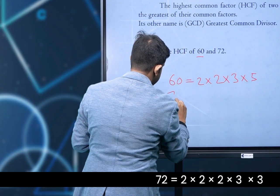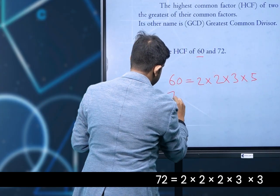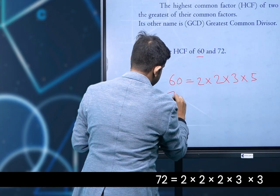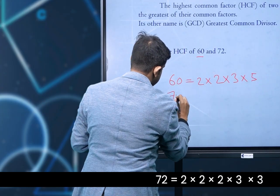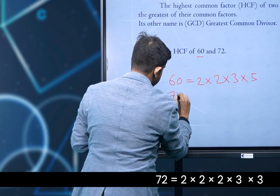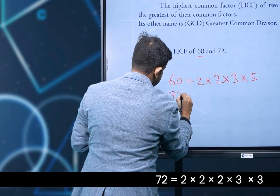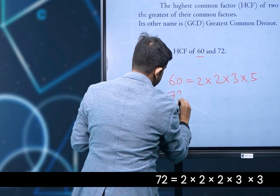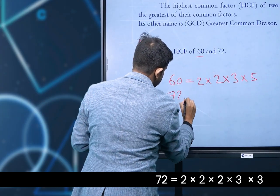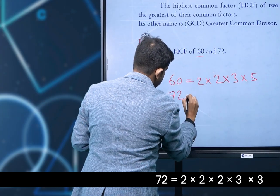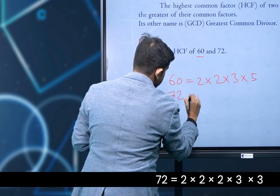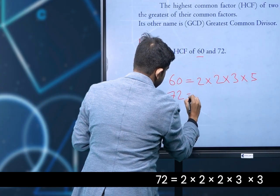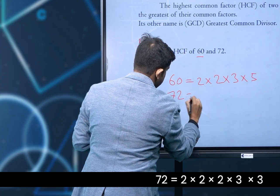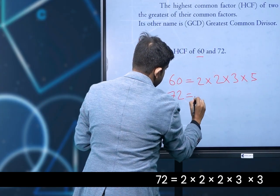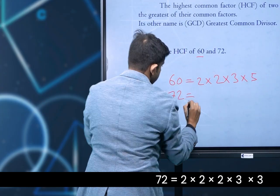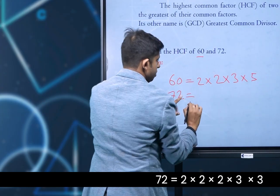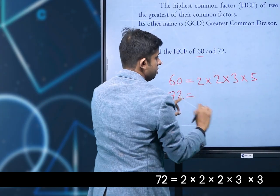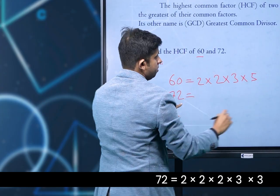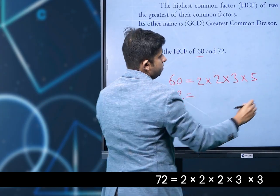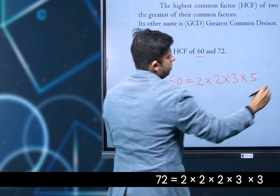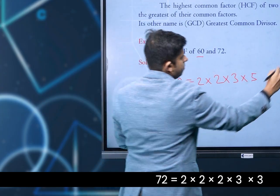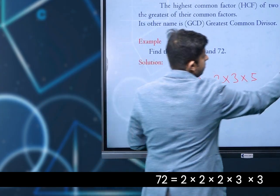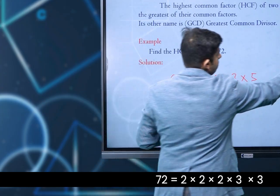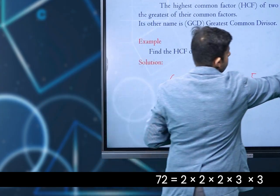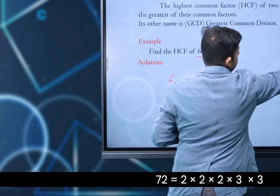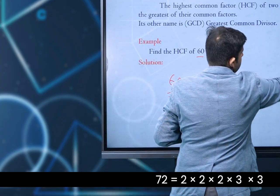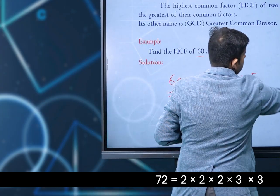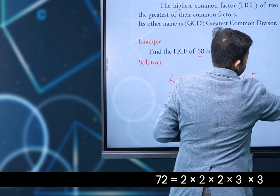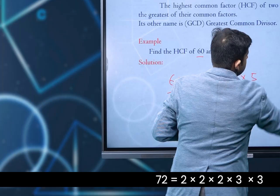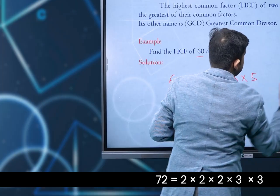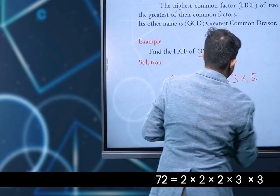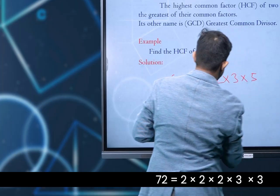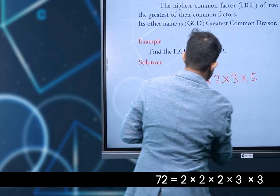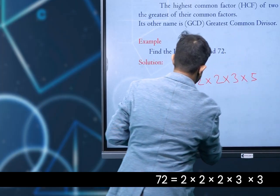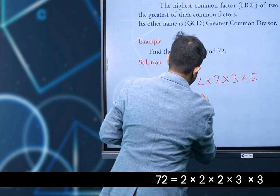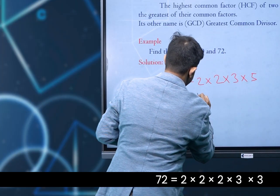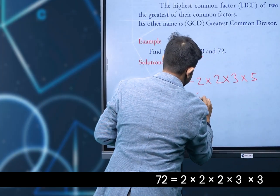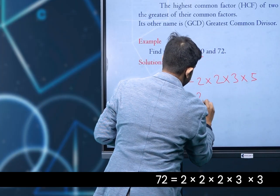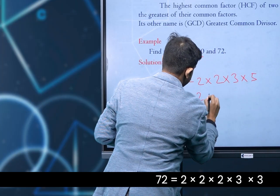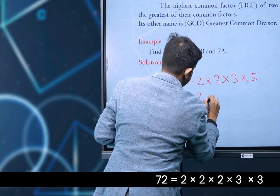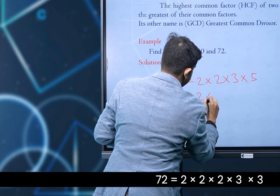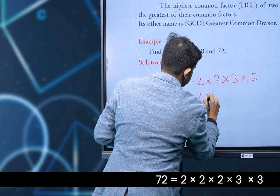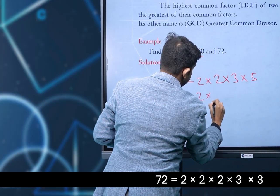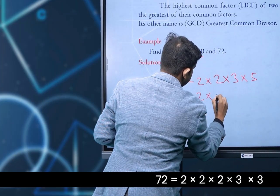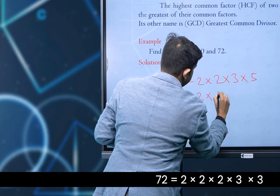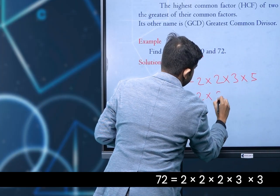(72) is equal to 2 into 2 into 2 into 3 into 3.